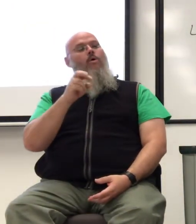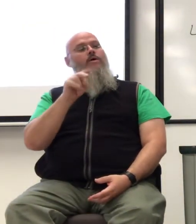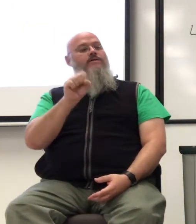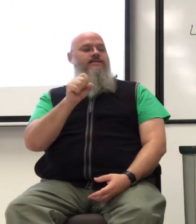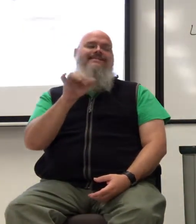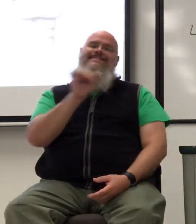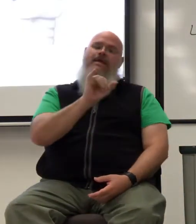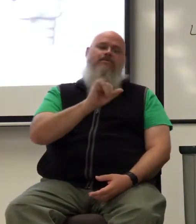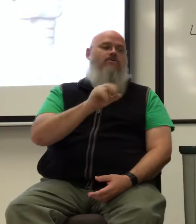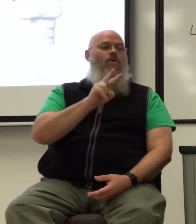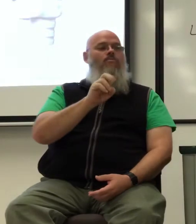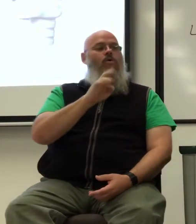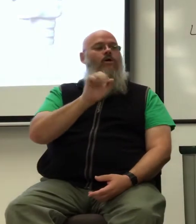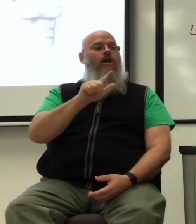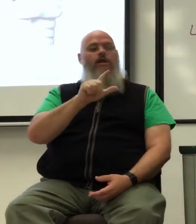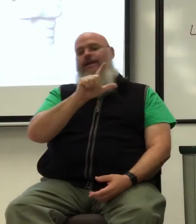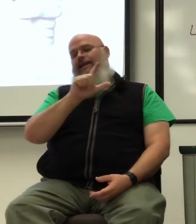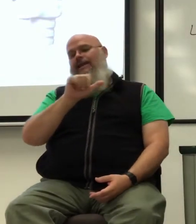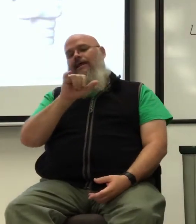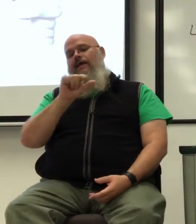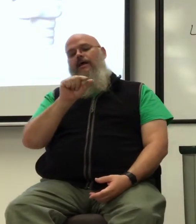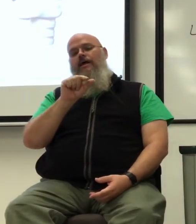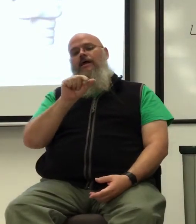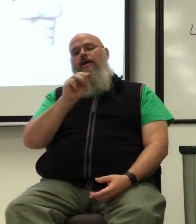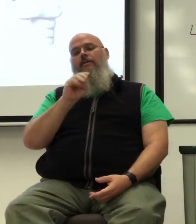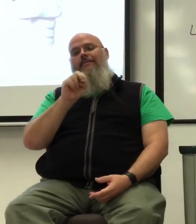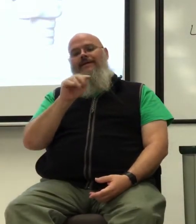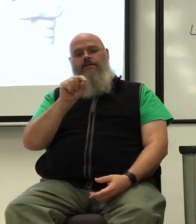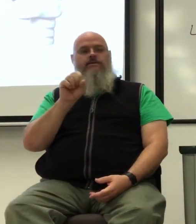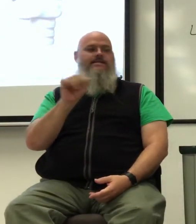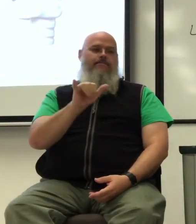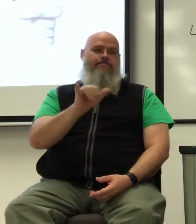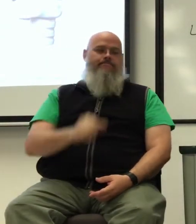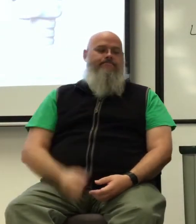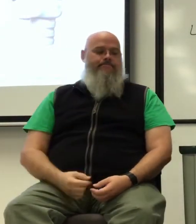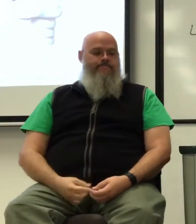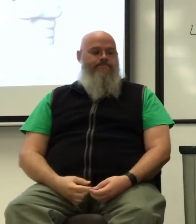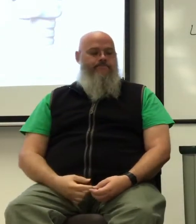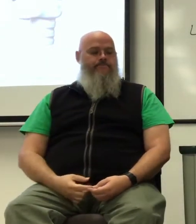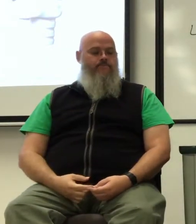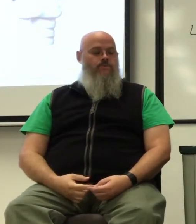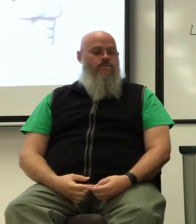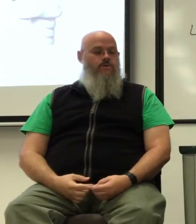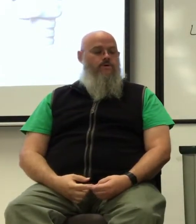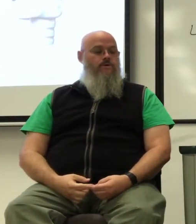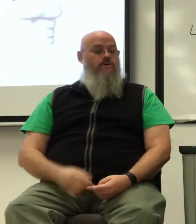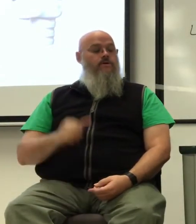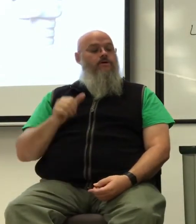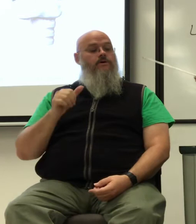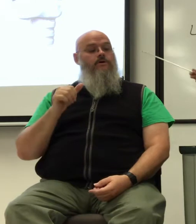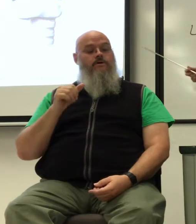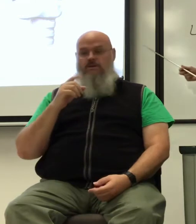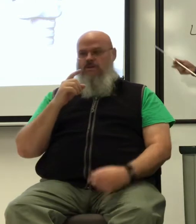All right, the other thing can we see from this slide in